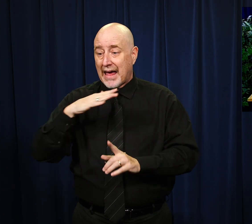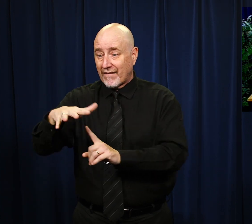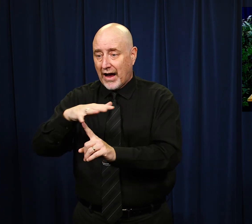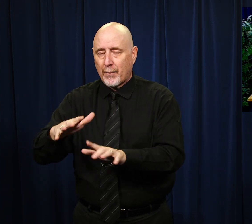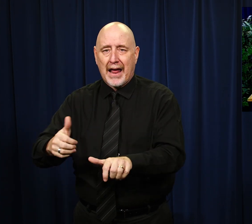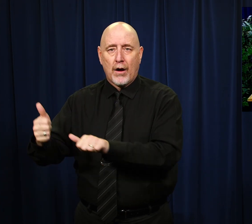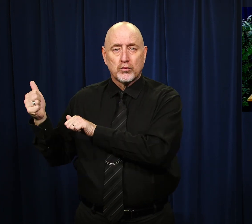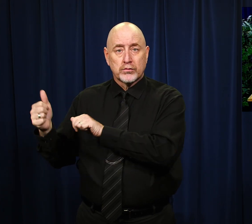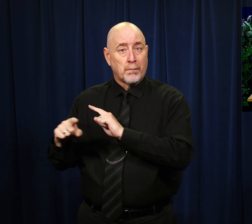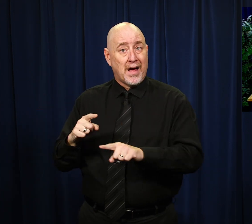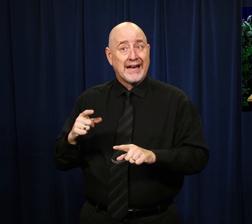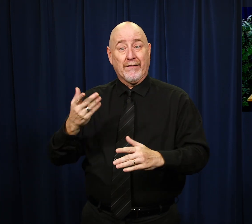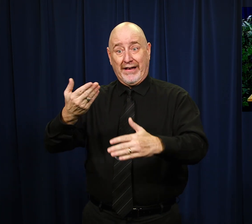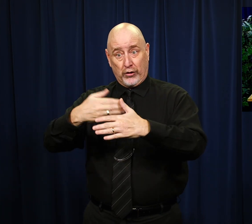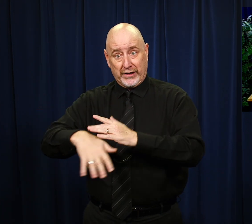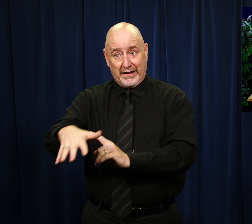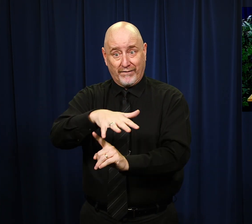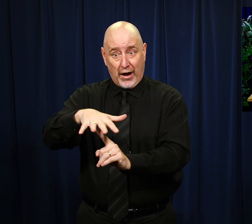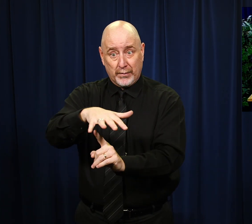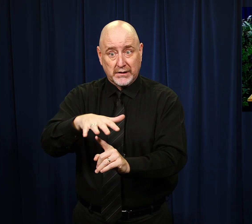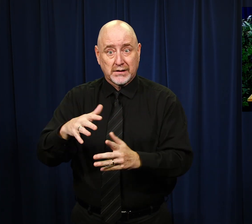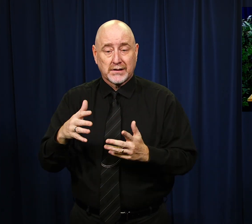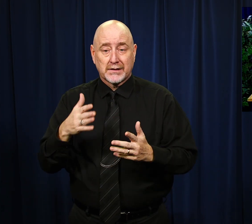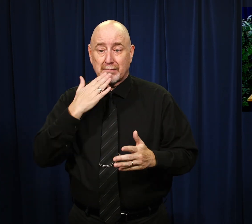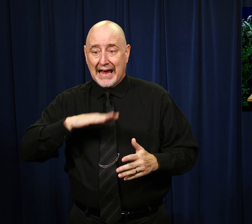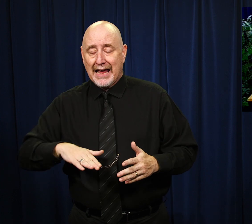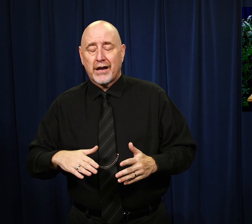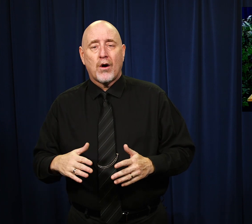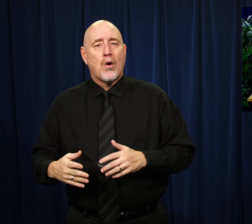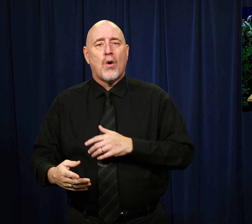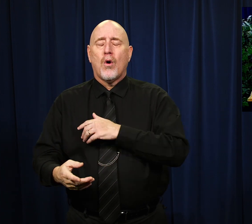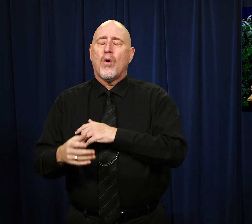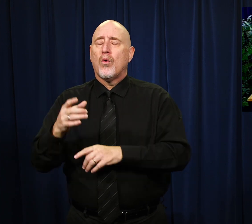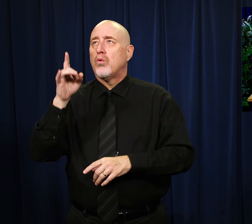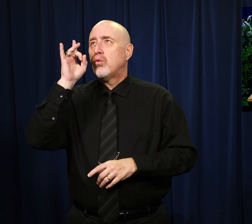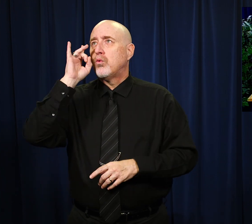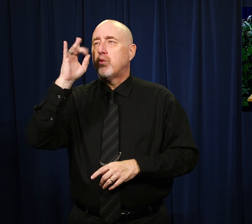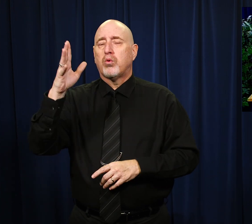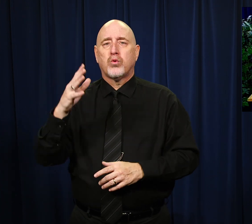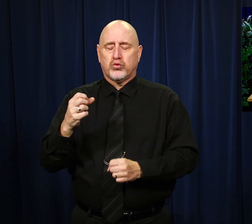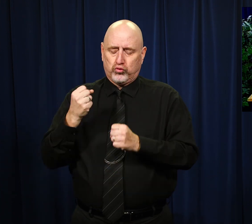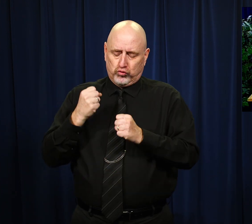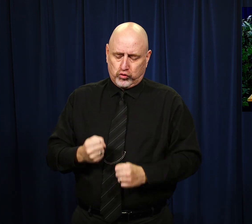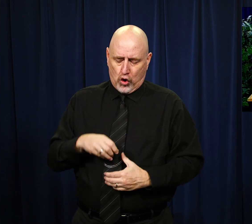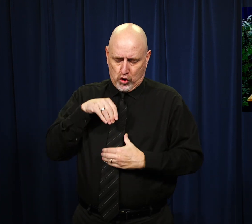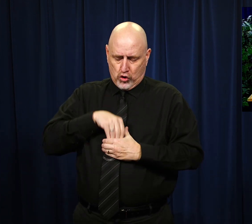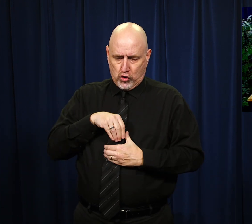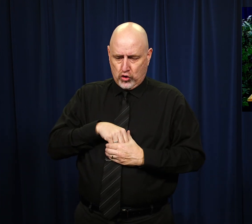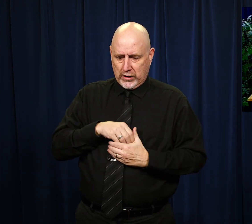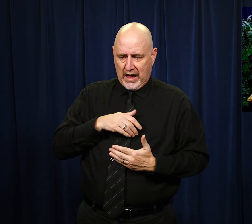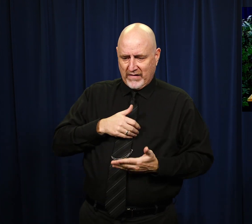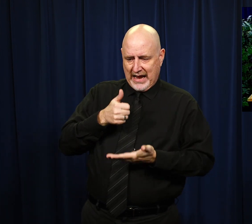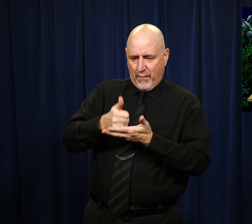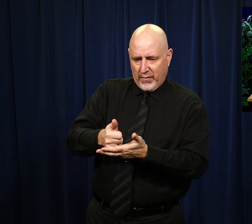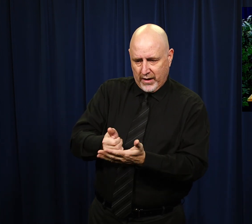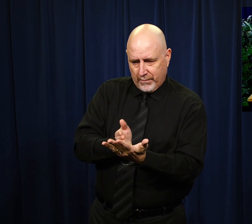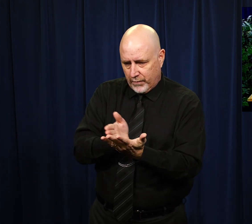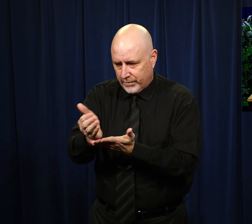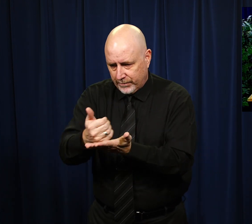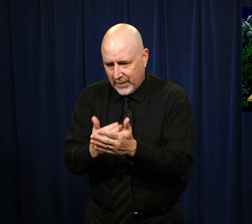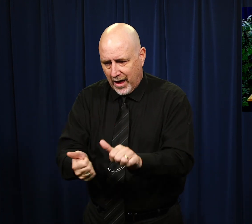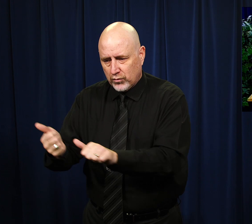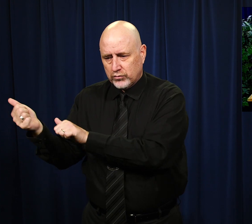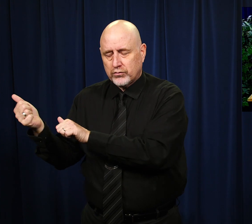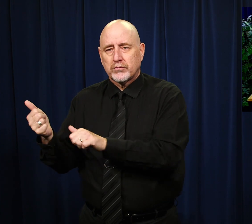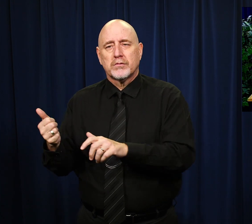environments. But if they go into those environments, oh, the strong strength you have to help them come through it. Oh, there are